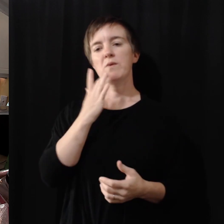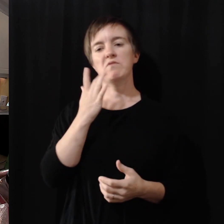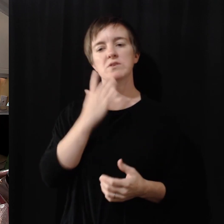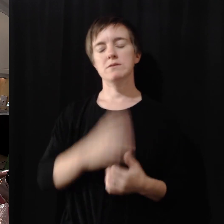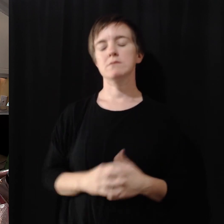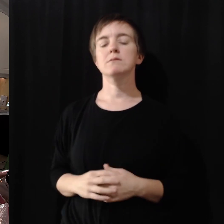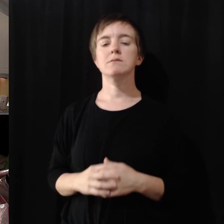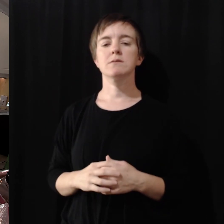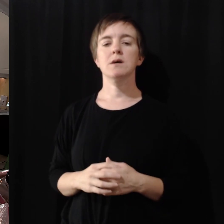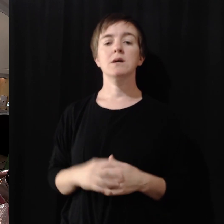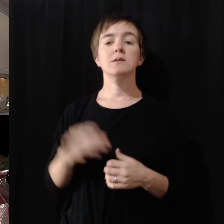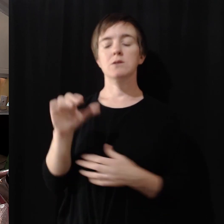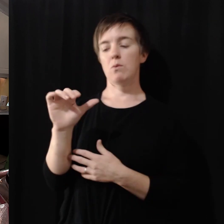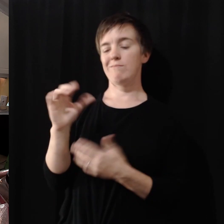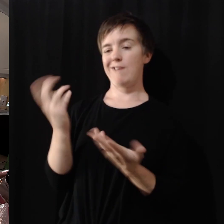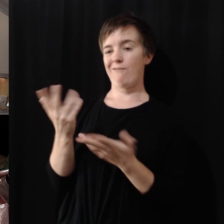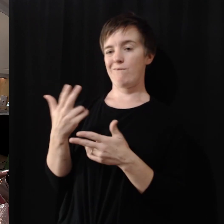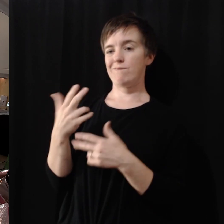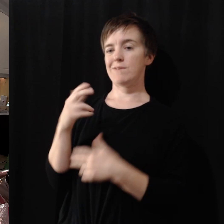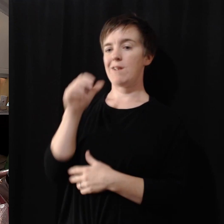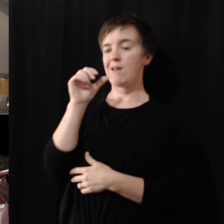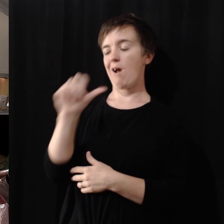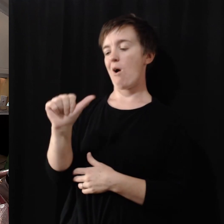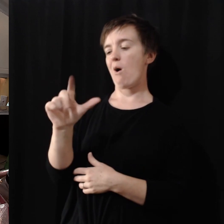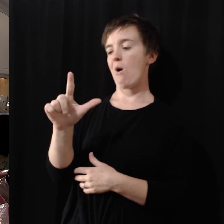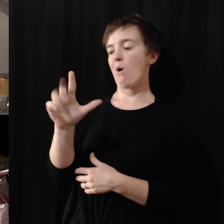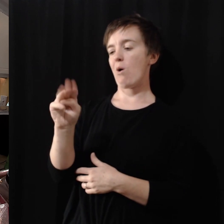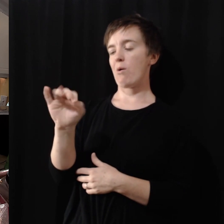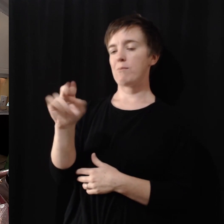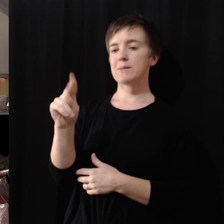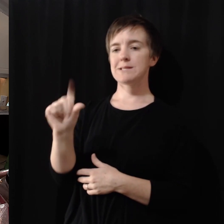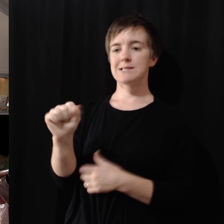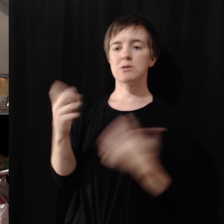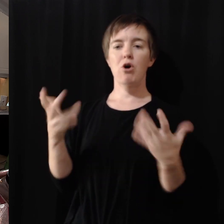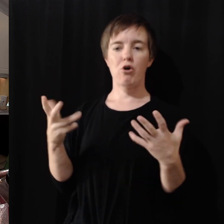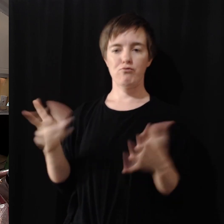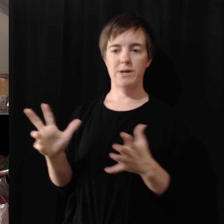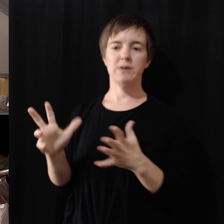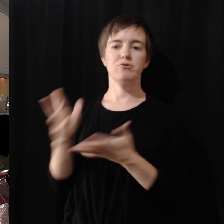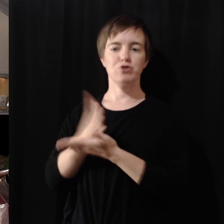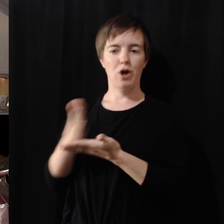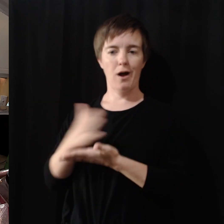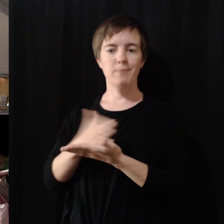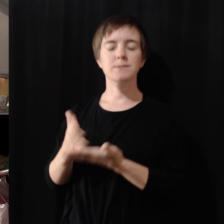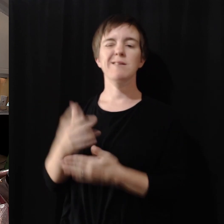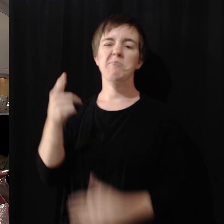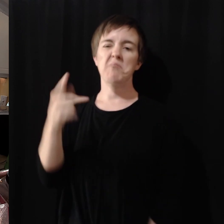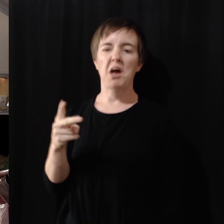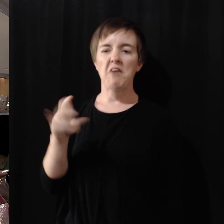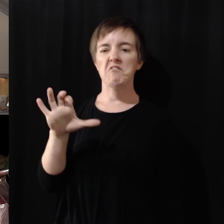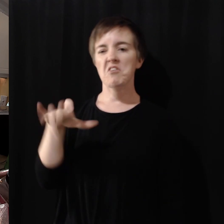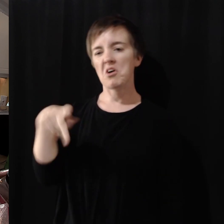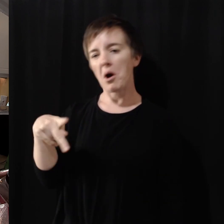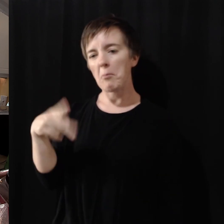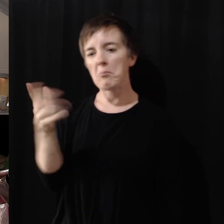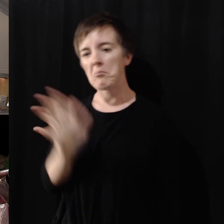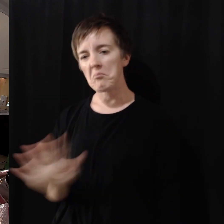your preference. So I'm using almonds that I've already chopped for us, about a half a cup-ish, 3/4 cup